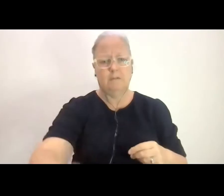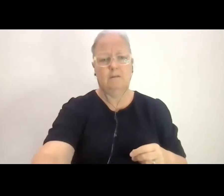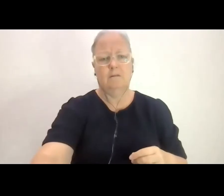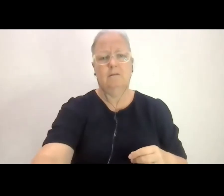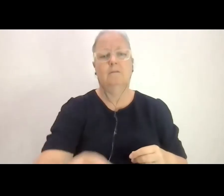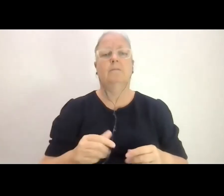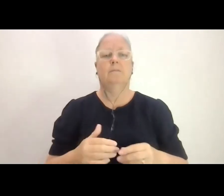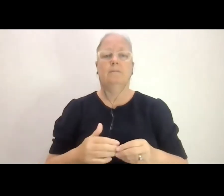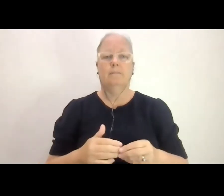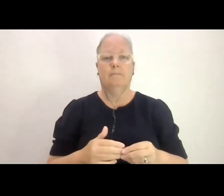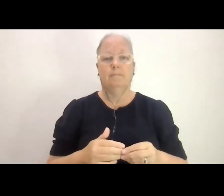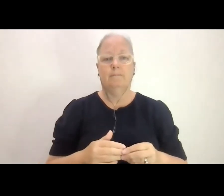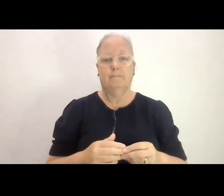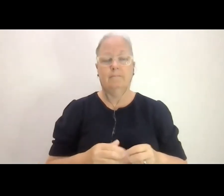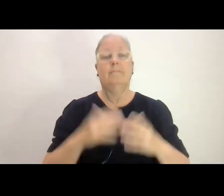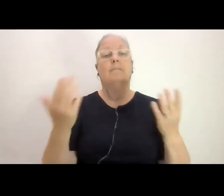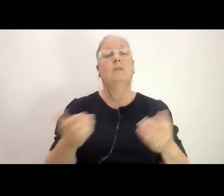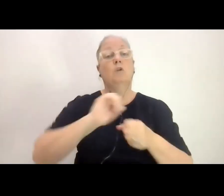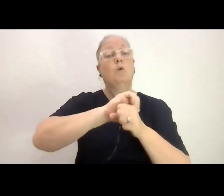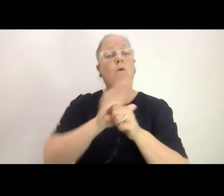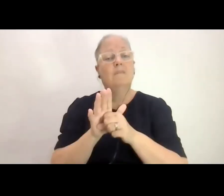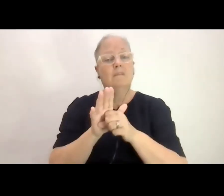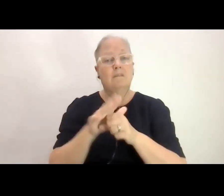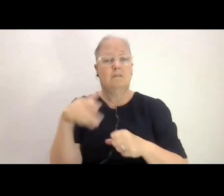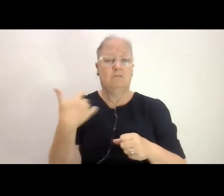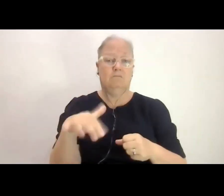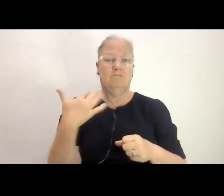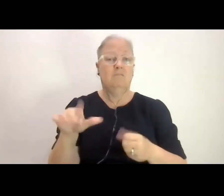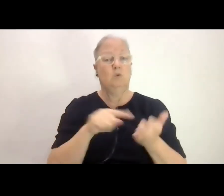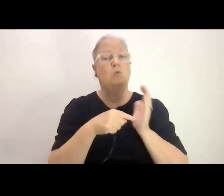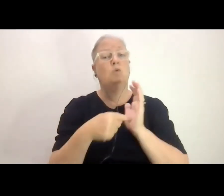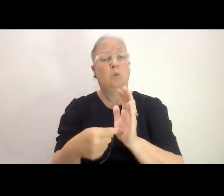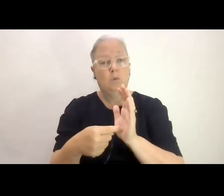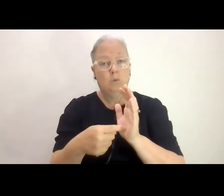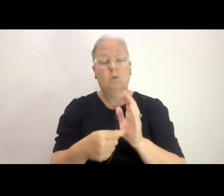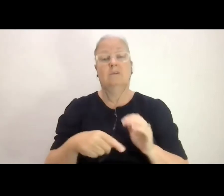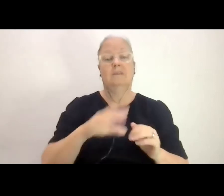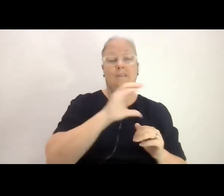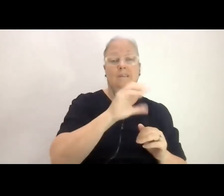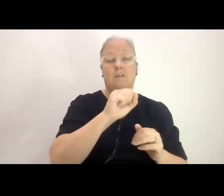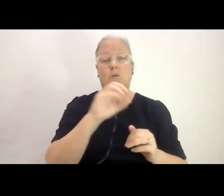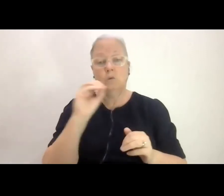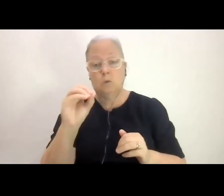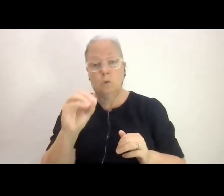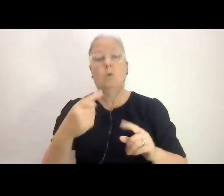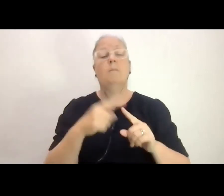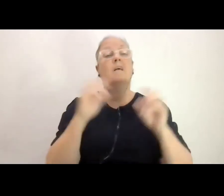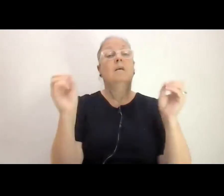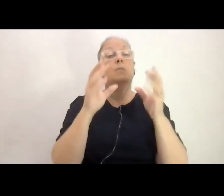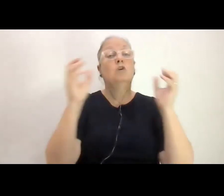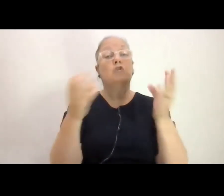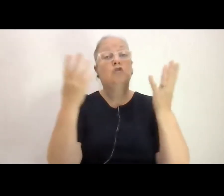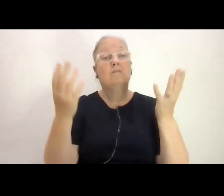populations. COVID has really shown us the importance of civil society and emergency response, and hopefully at some